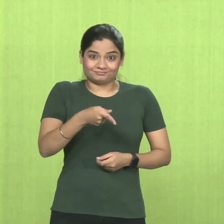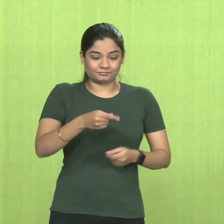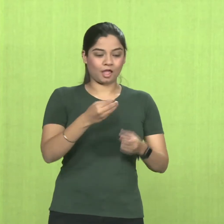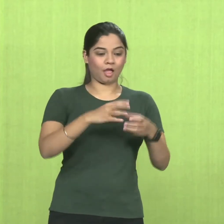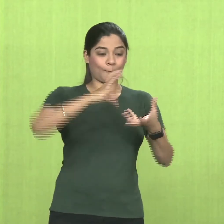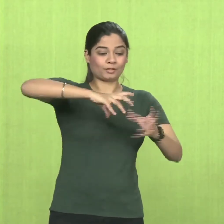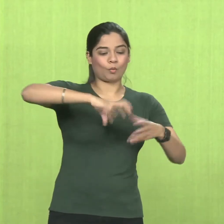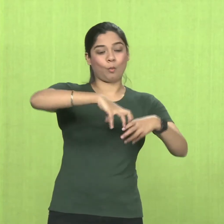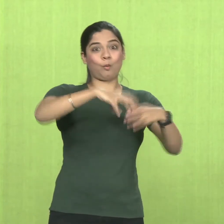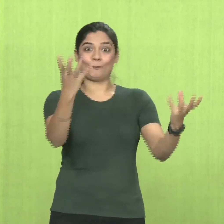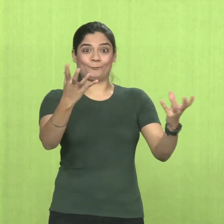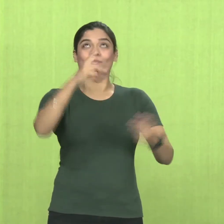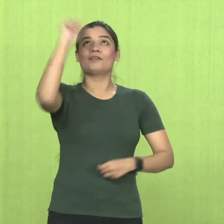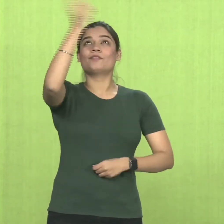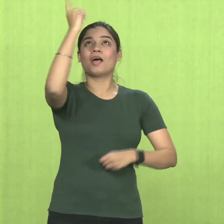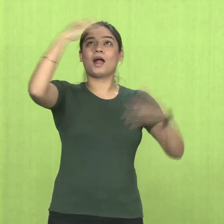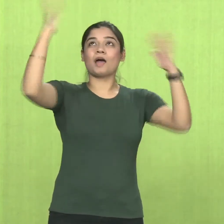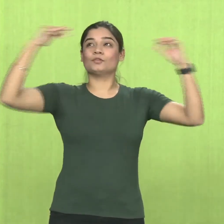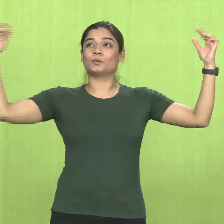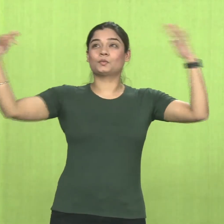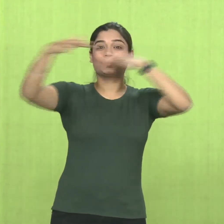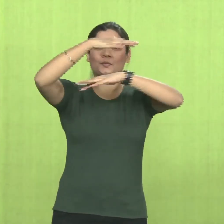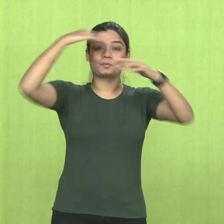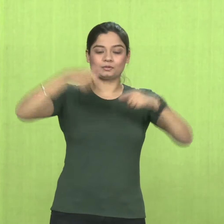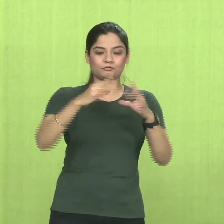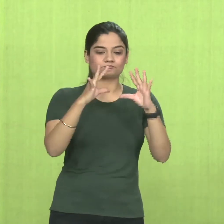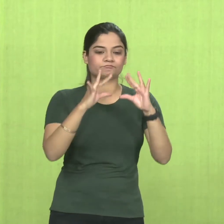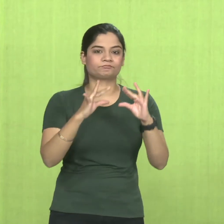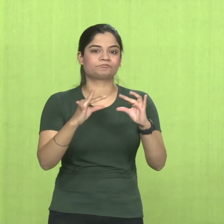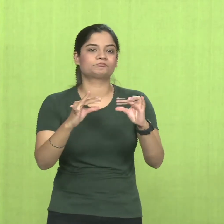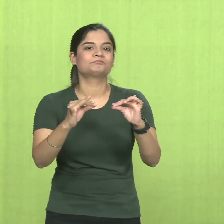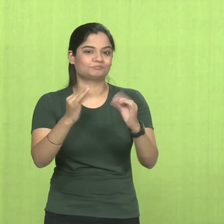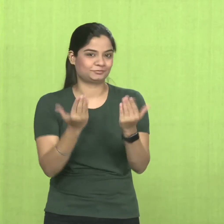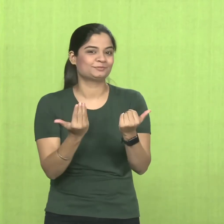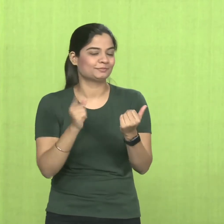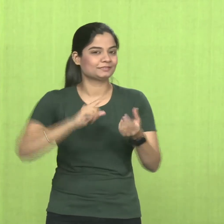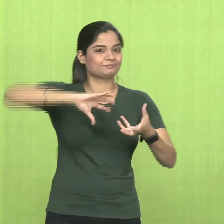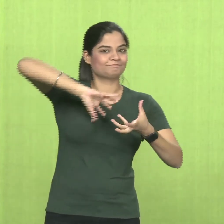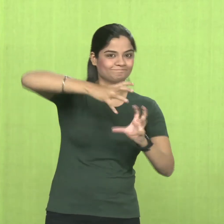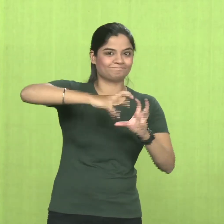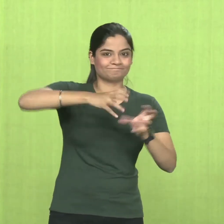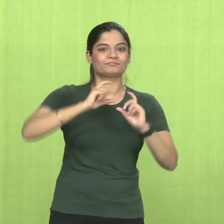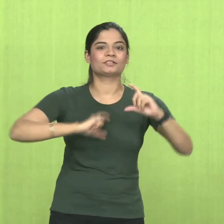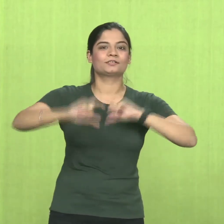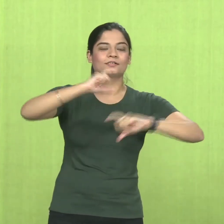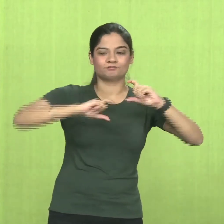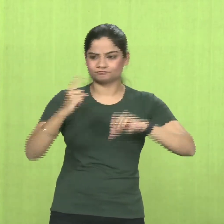You may have noticed when you are having namkeen, it becomes soggy sometimes because of the air. So it has to be kept in